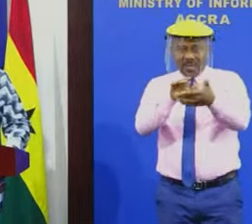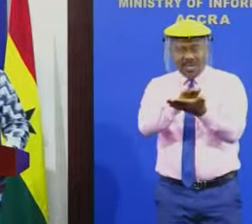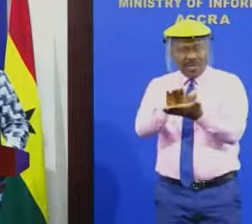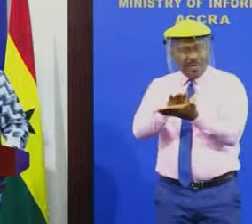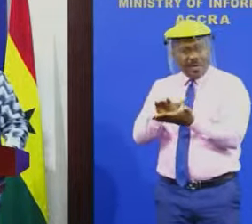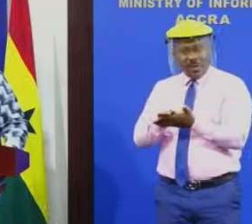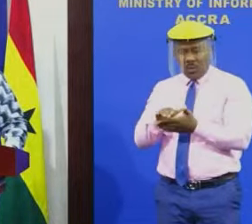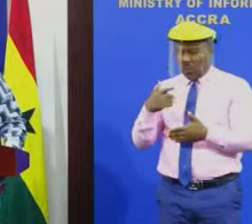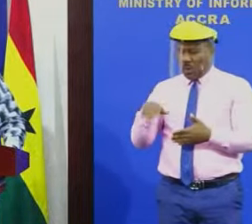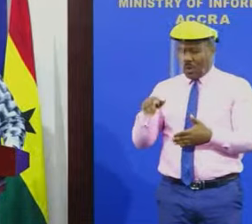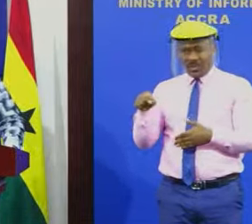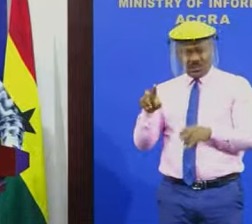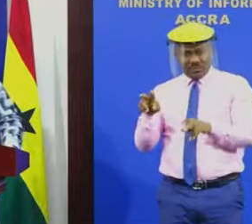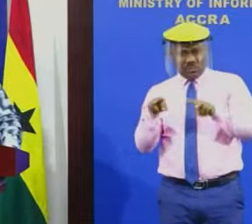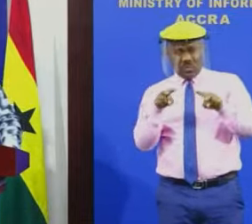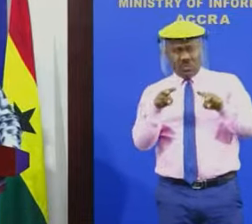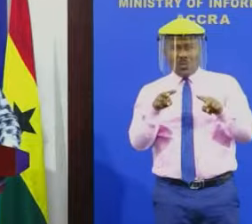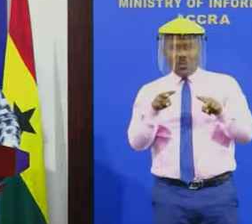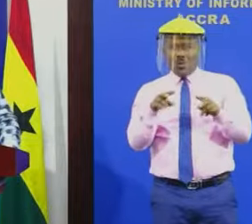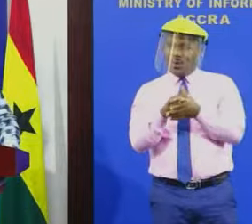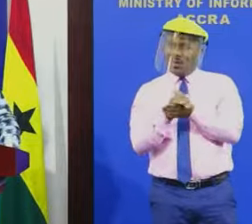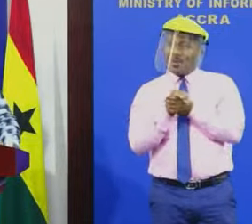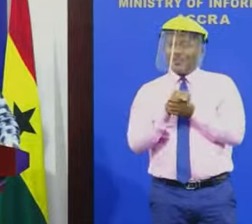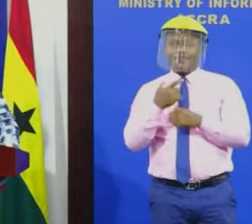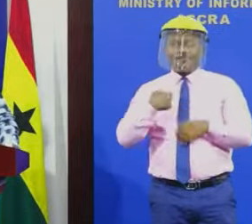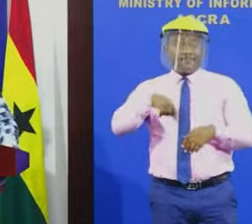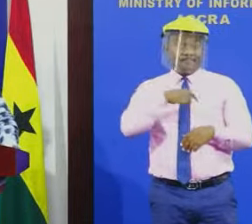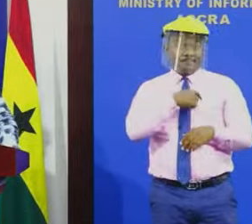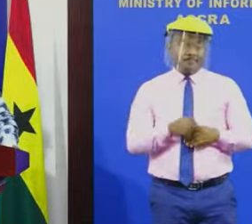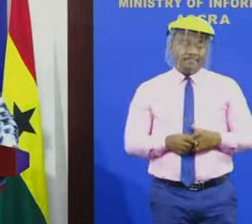Besides that, we have also